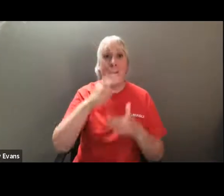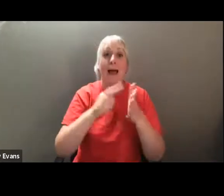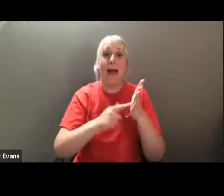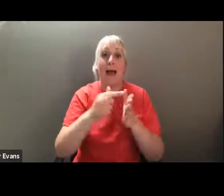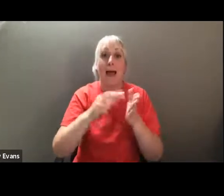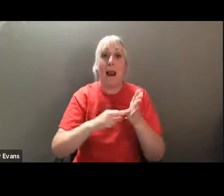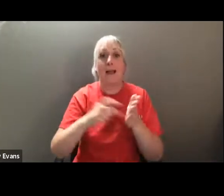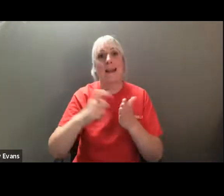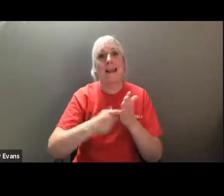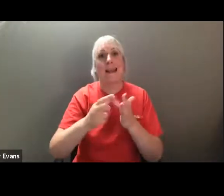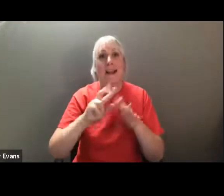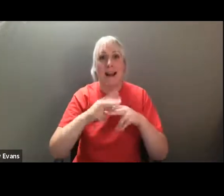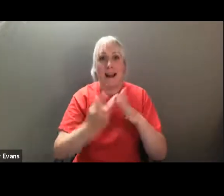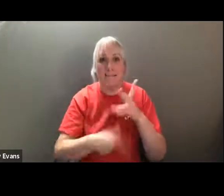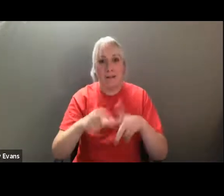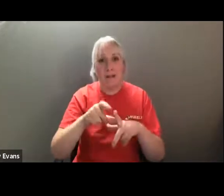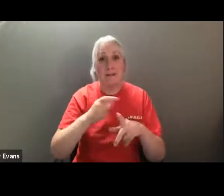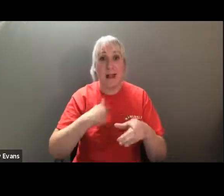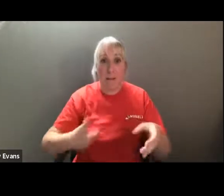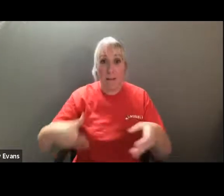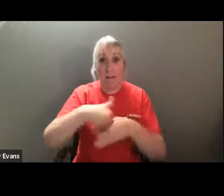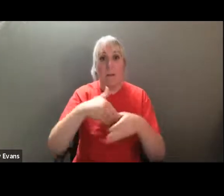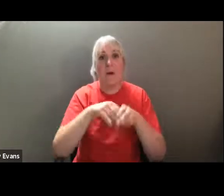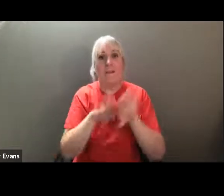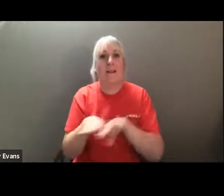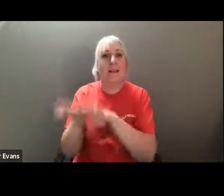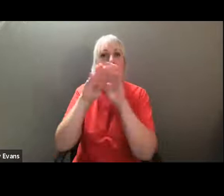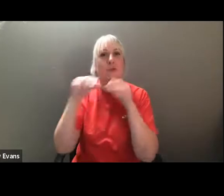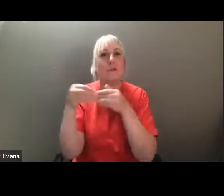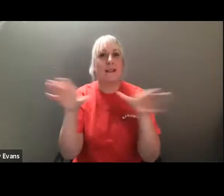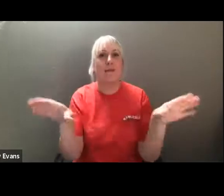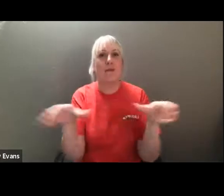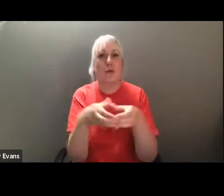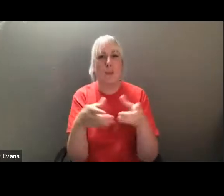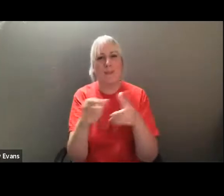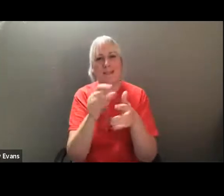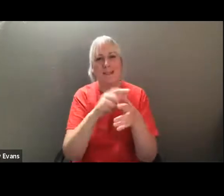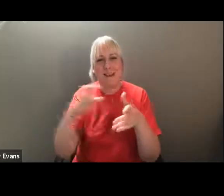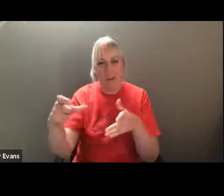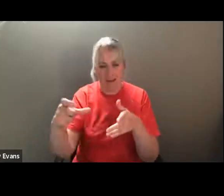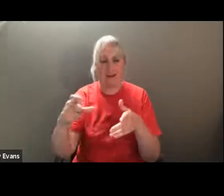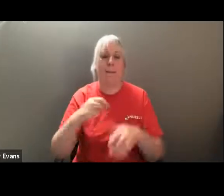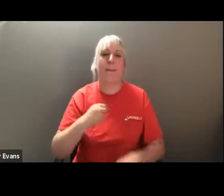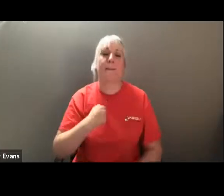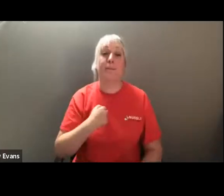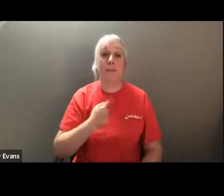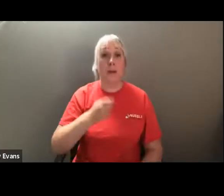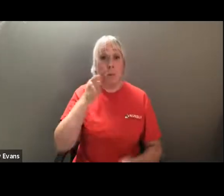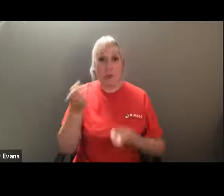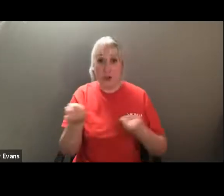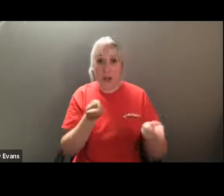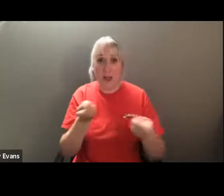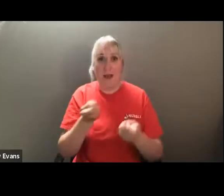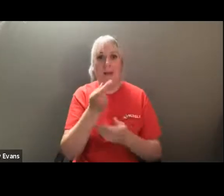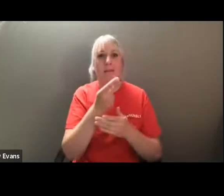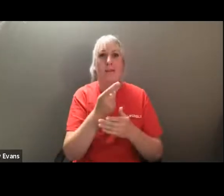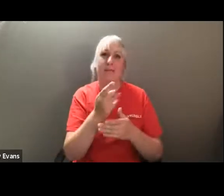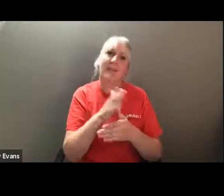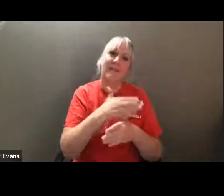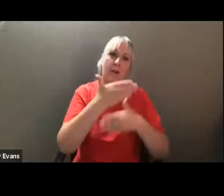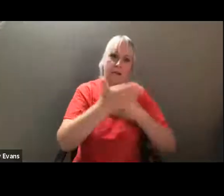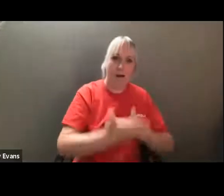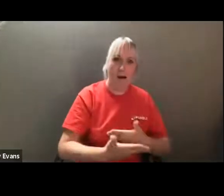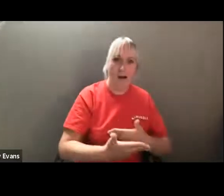Disabled People Against Cuts, DPAC's National Steering Group. I'll be chairing the first half of tonight's meeting before handing over